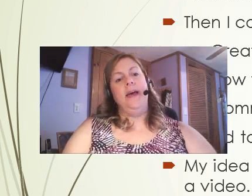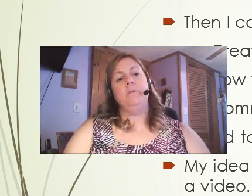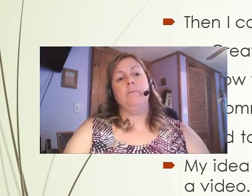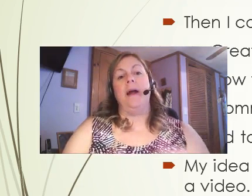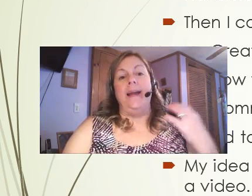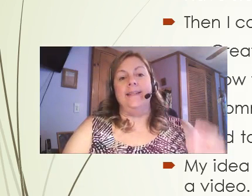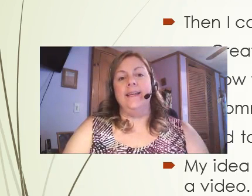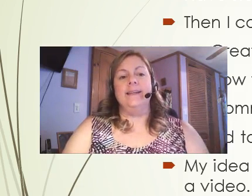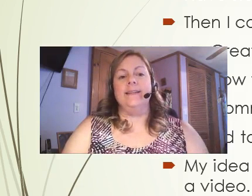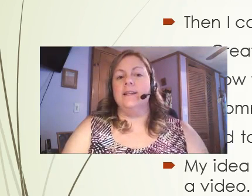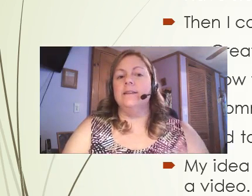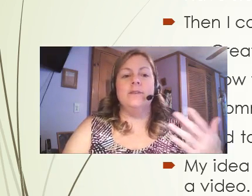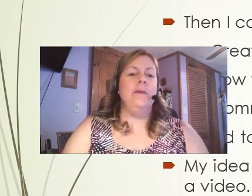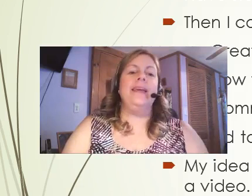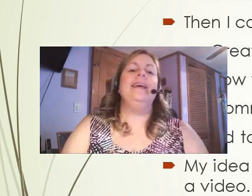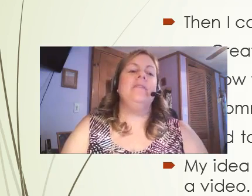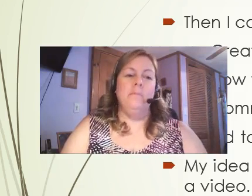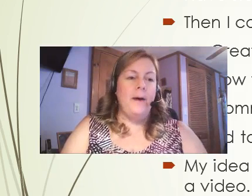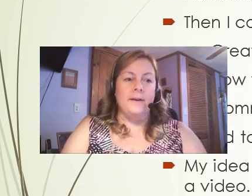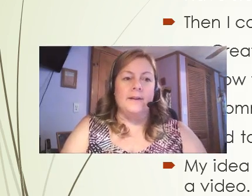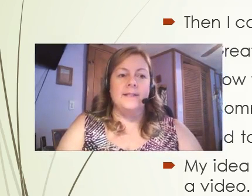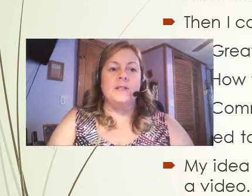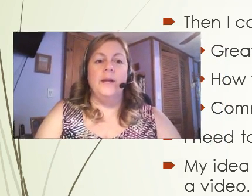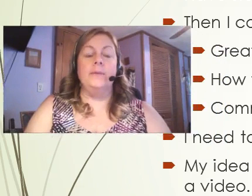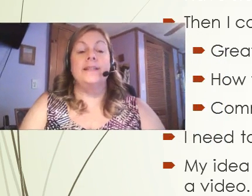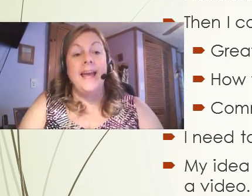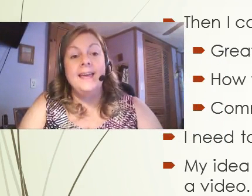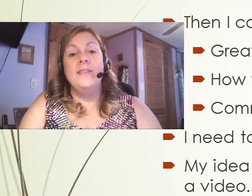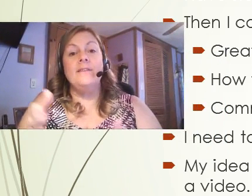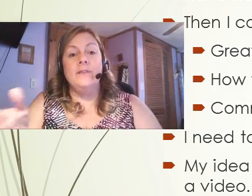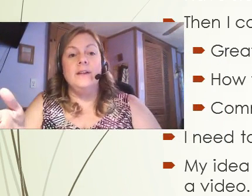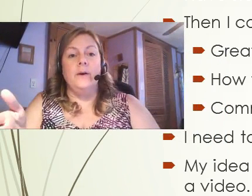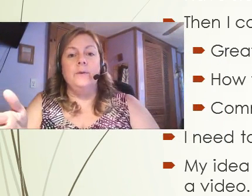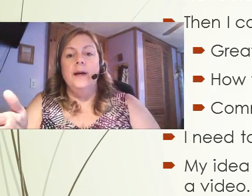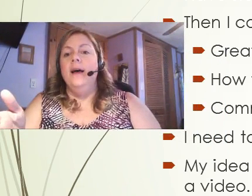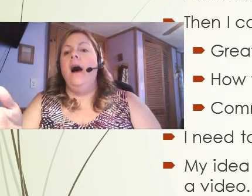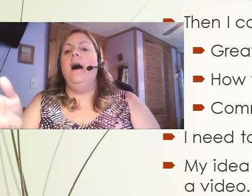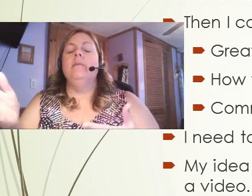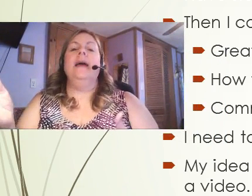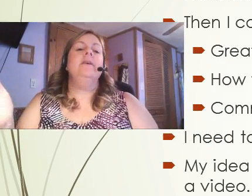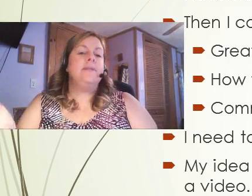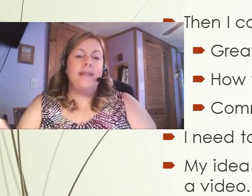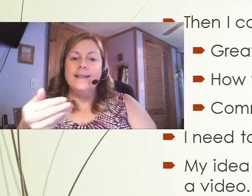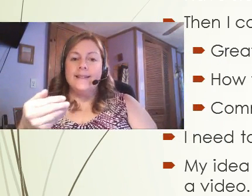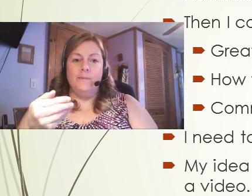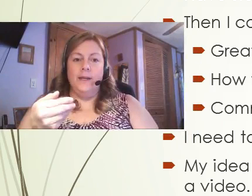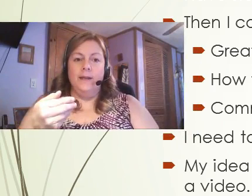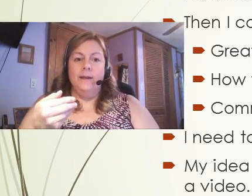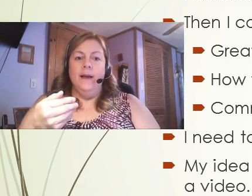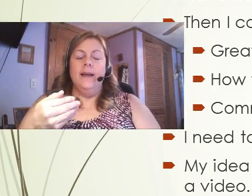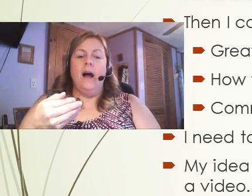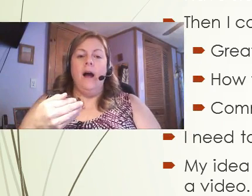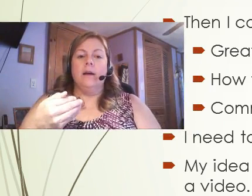And then my idea is to make it even better is to be able to take that video, have them send it to